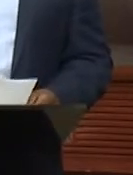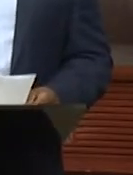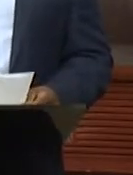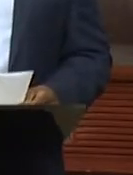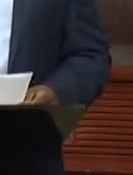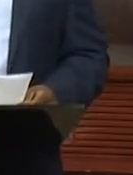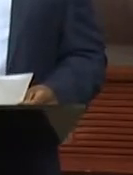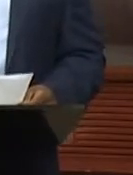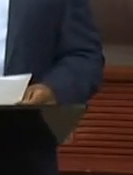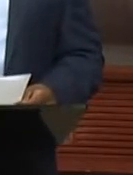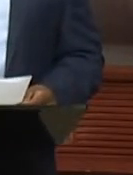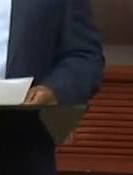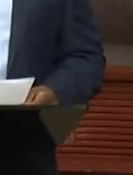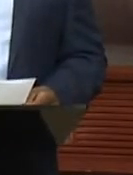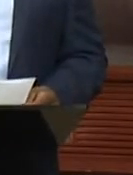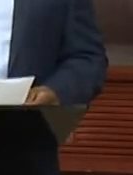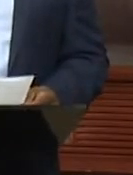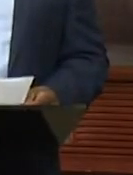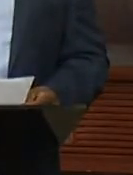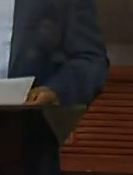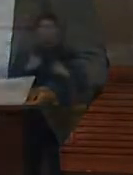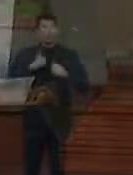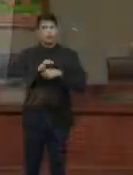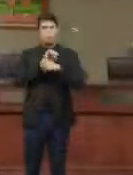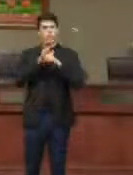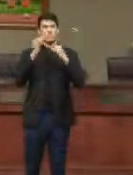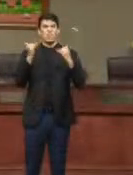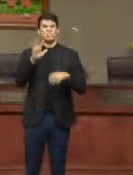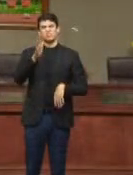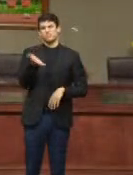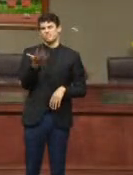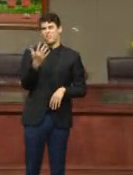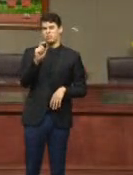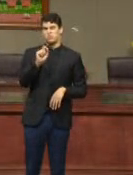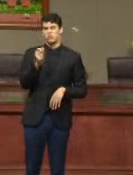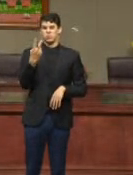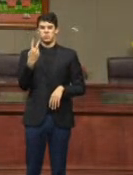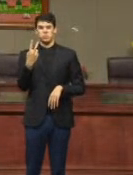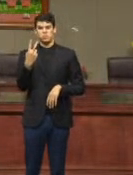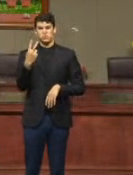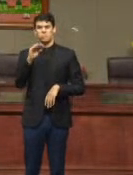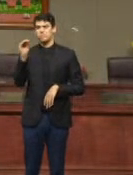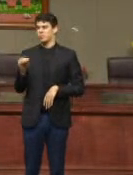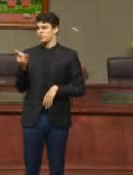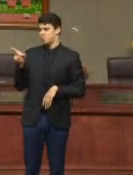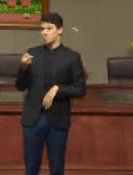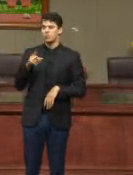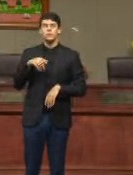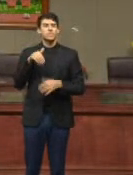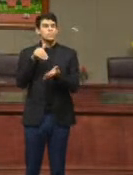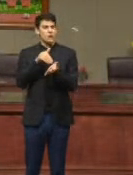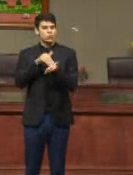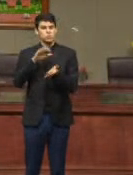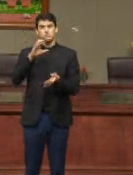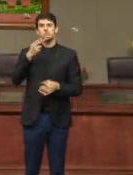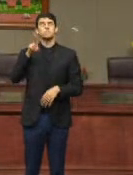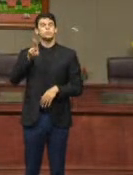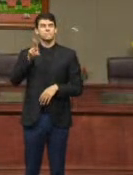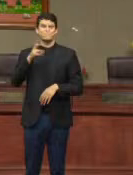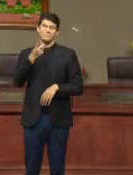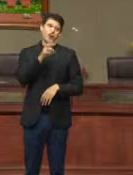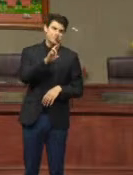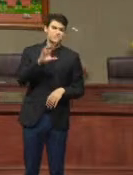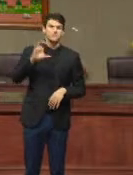rate is now 5.2%. I know Ms. Hsu will get more into the numbers and the data in just a moment,